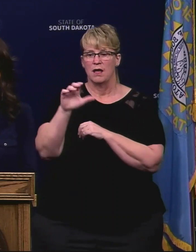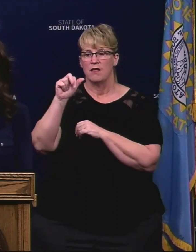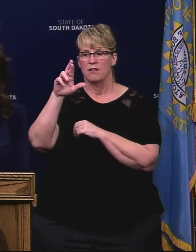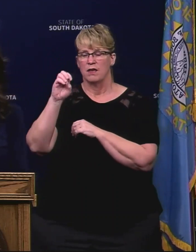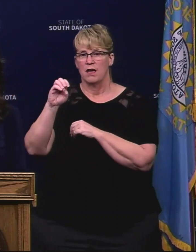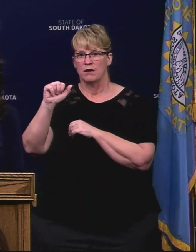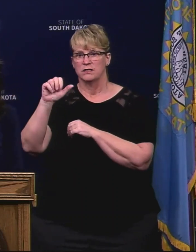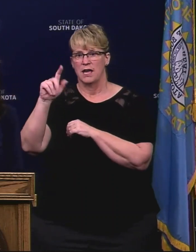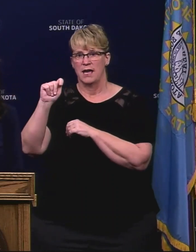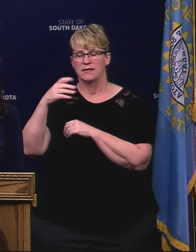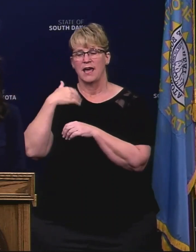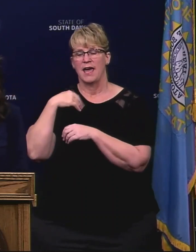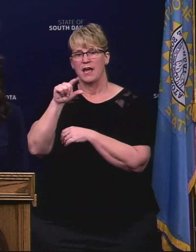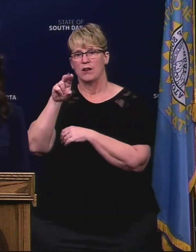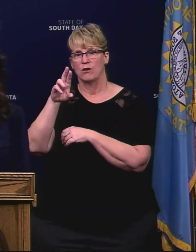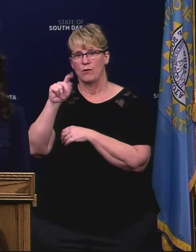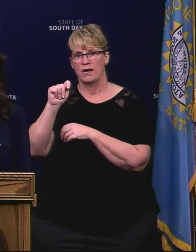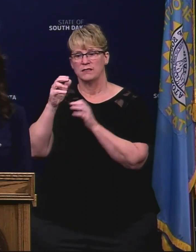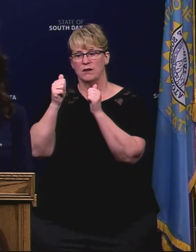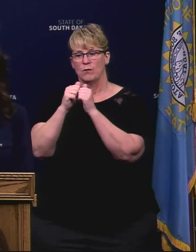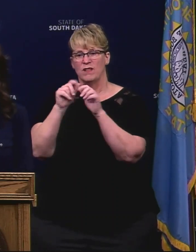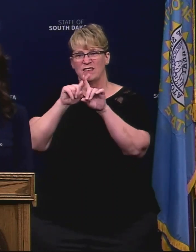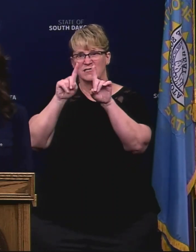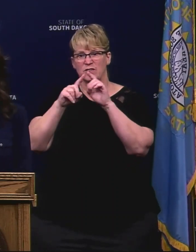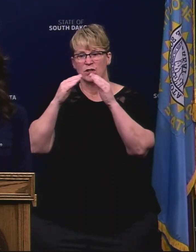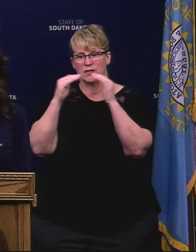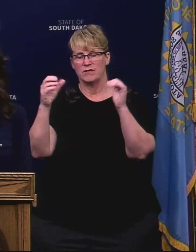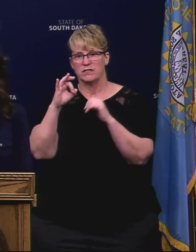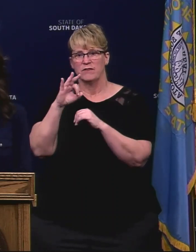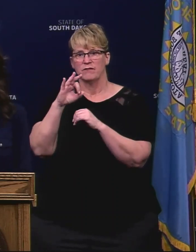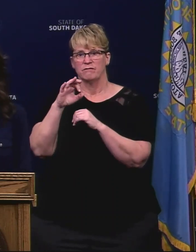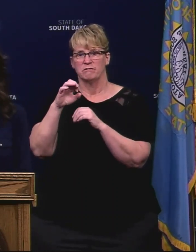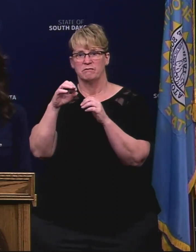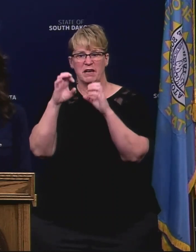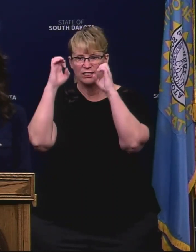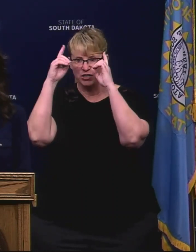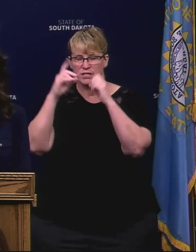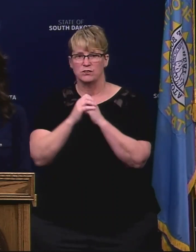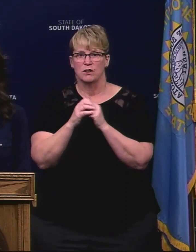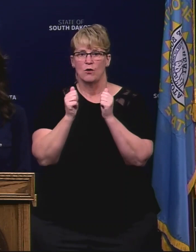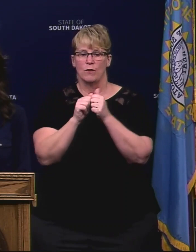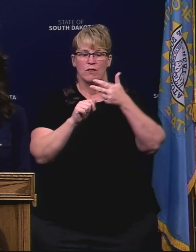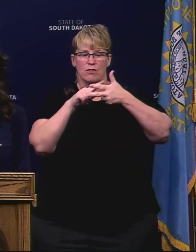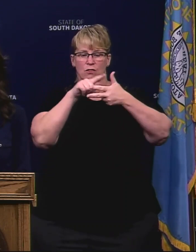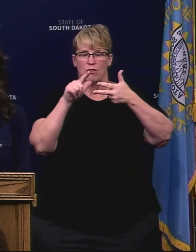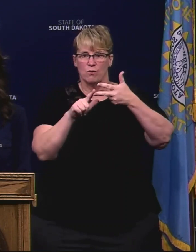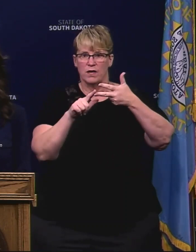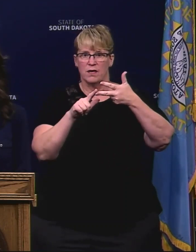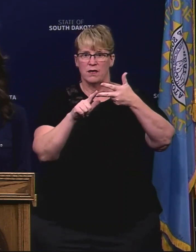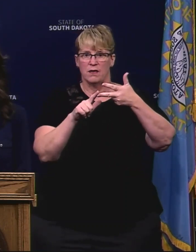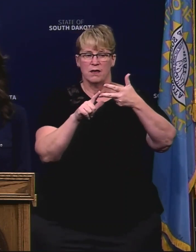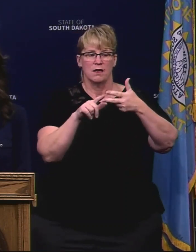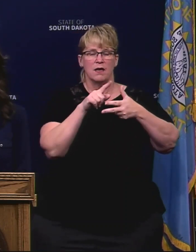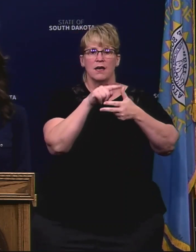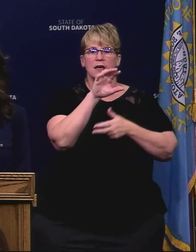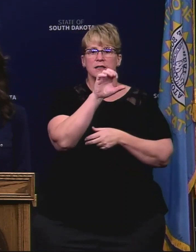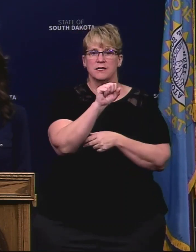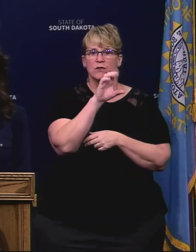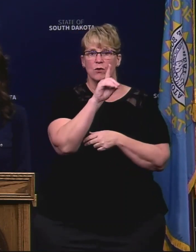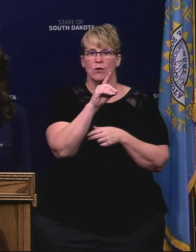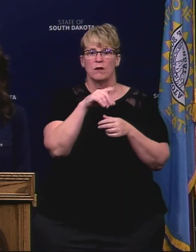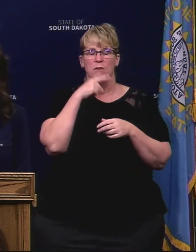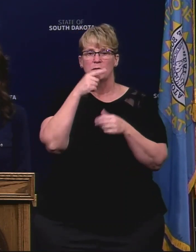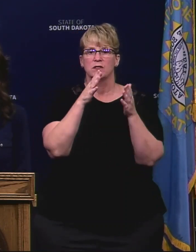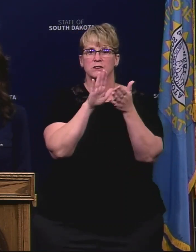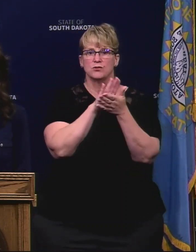provided grant funds for all levels of education. Between 3 different federal funds, South Dakota Public Schools will